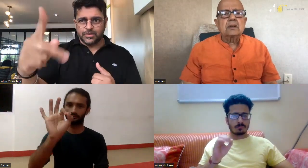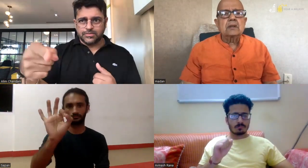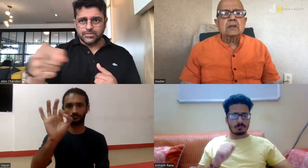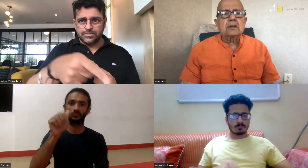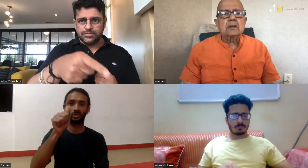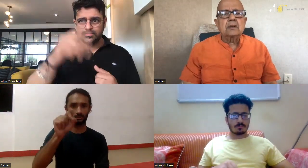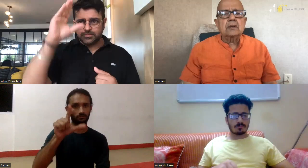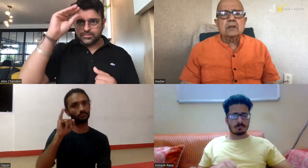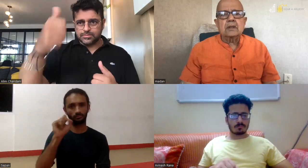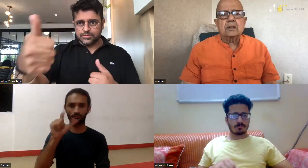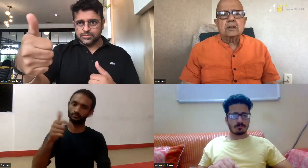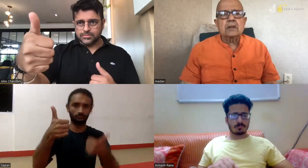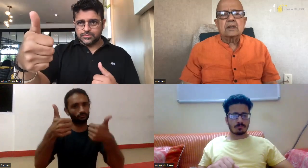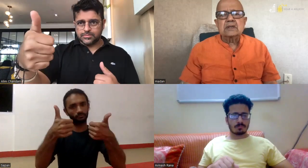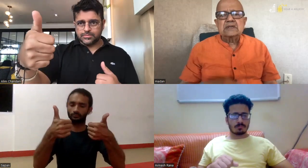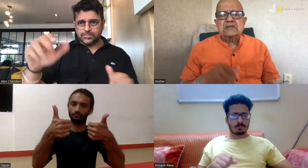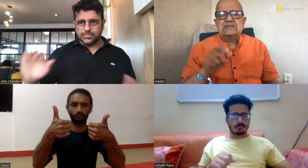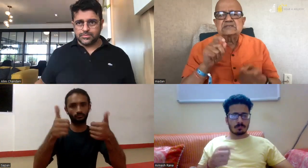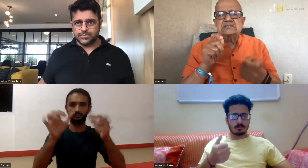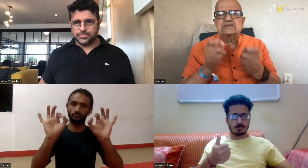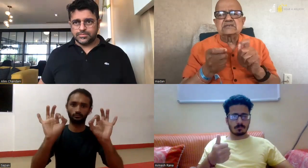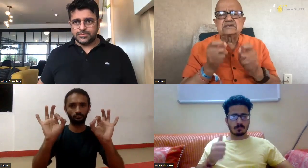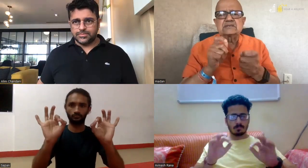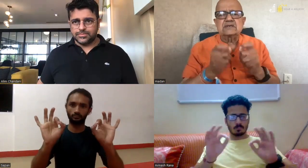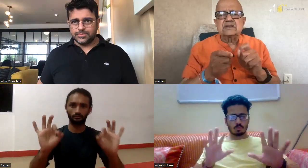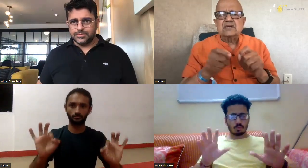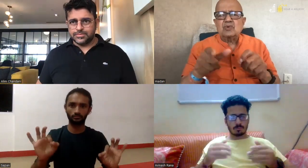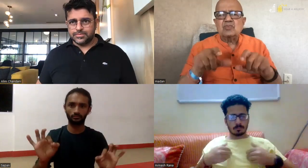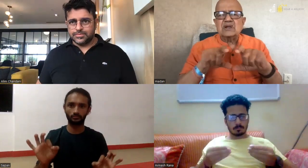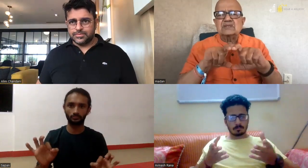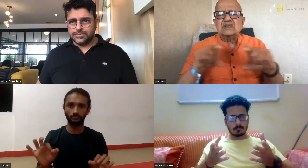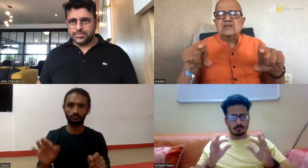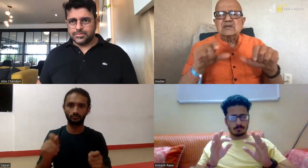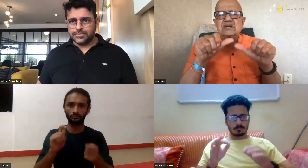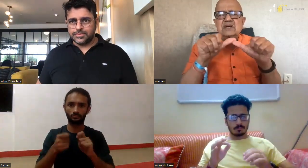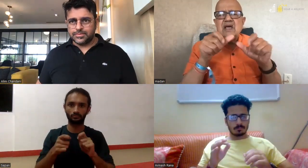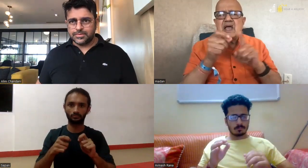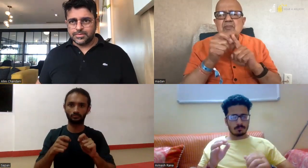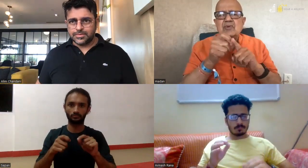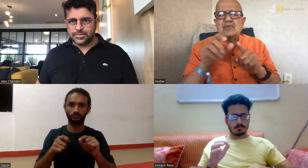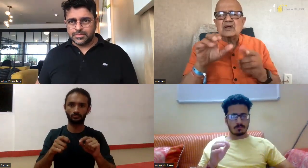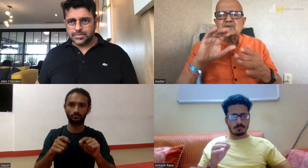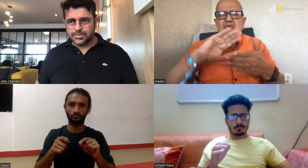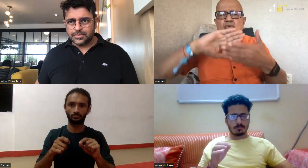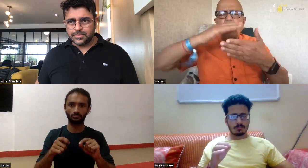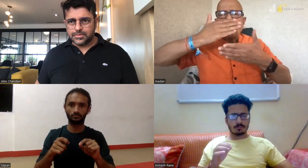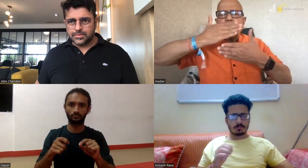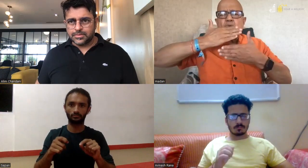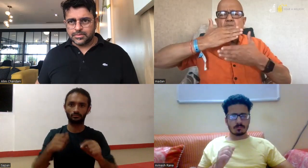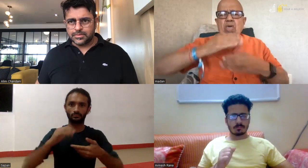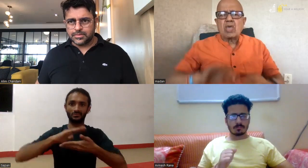we are ready with the questions. I have one more. We can take it later on. Yeah. So people, you can come and ask your queries